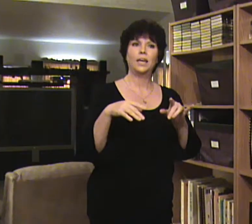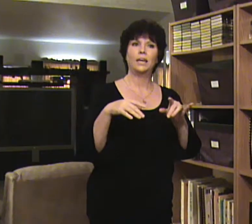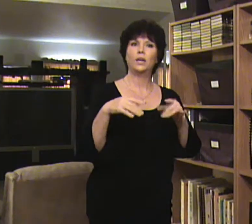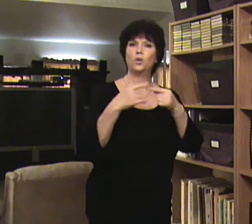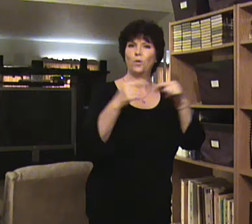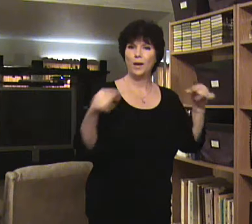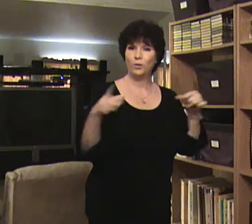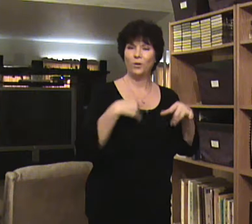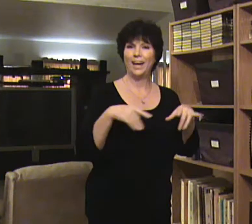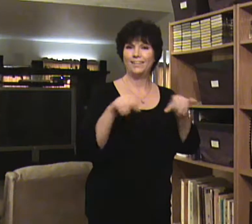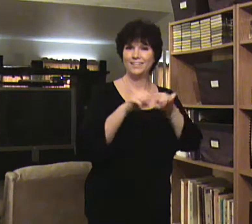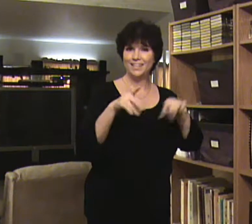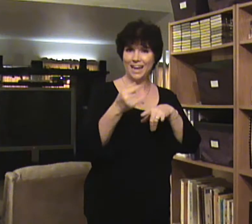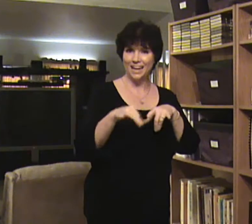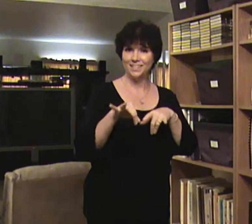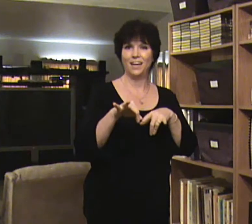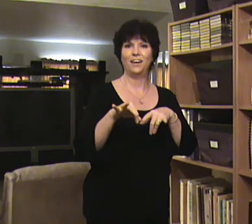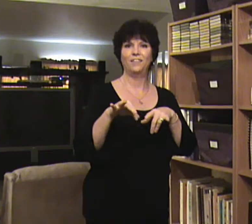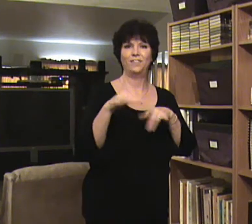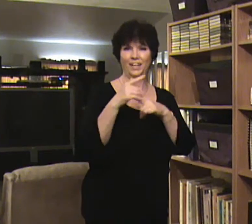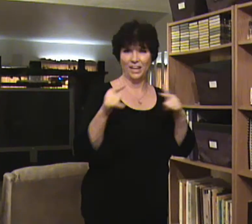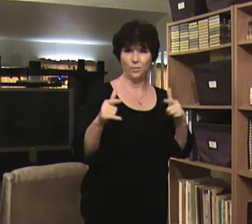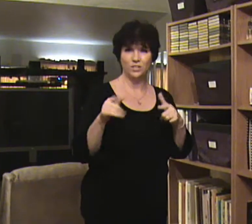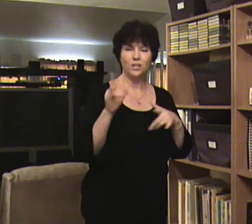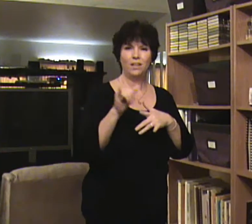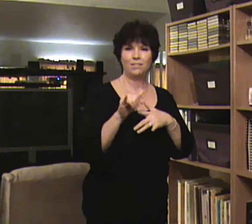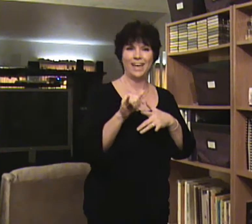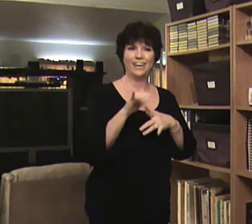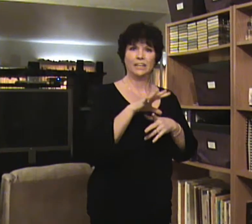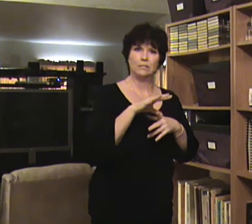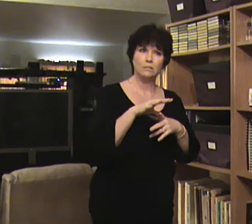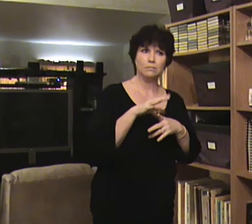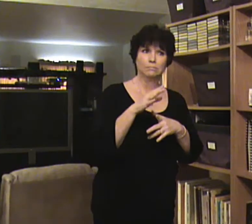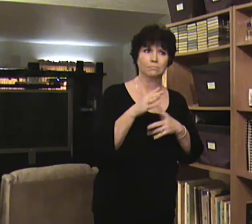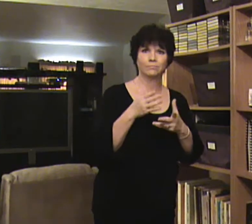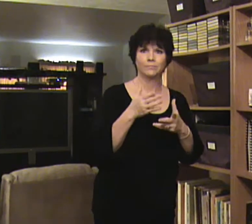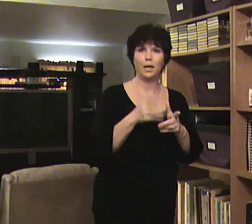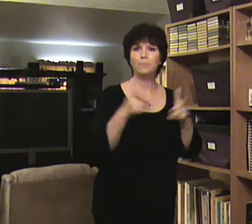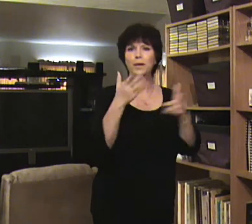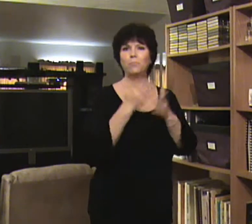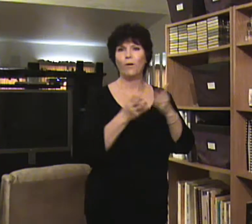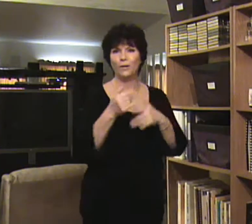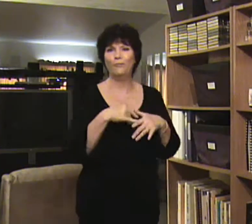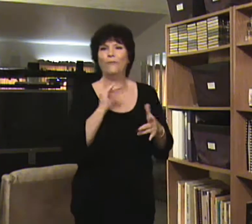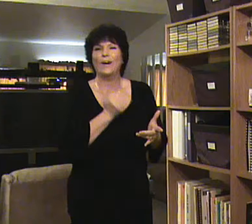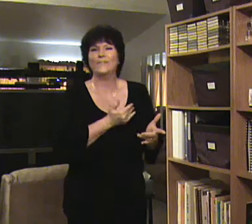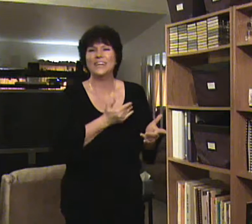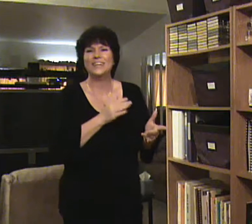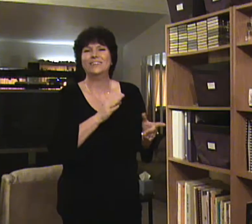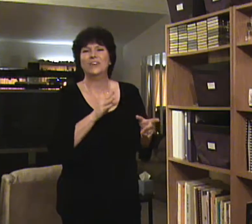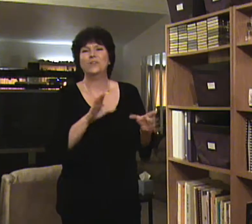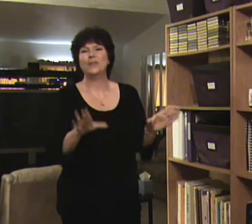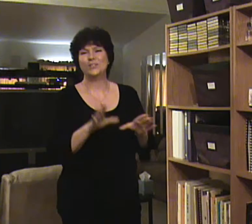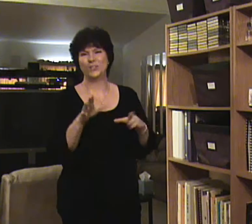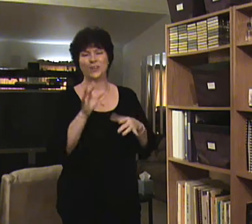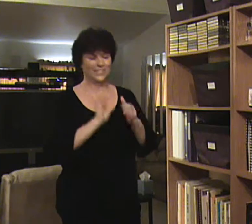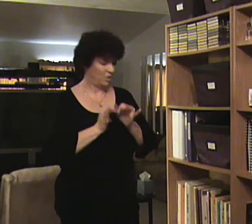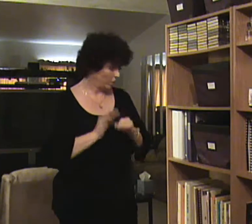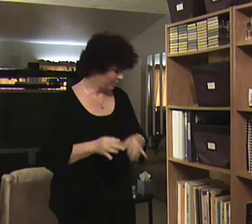the grammar and the syntax of the language that is a big part of what we do as